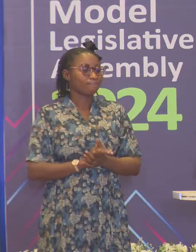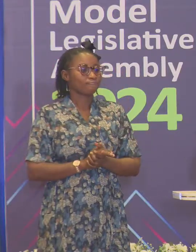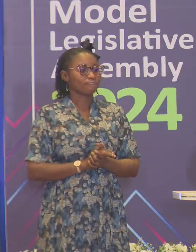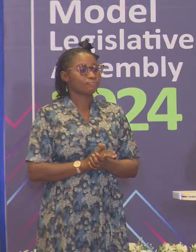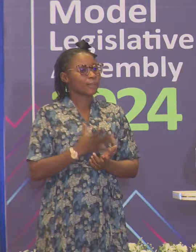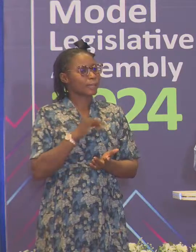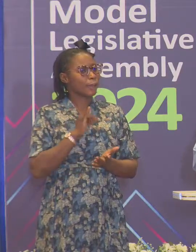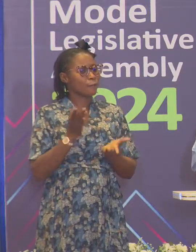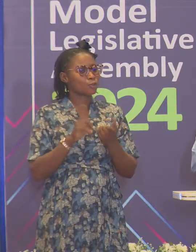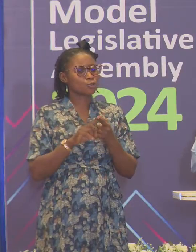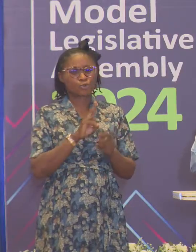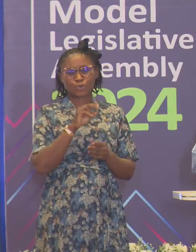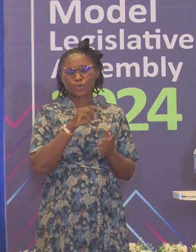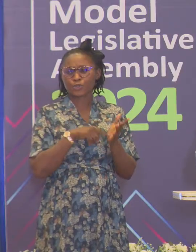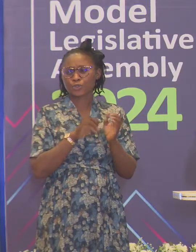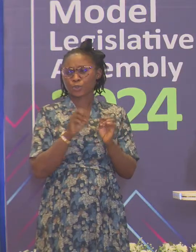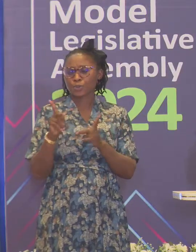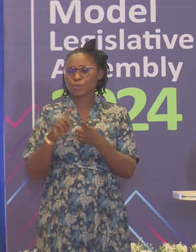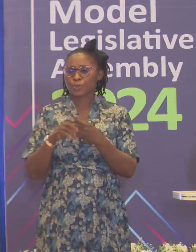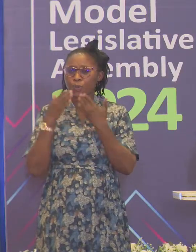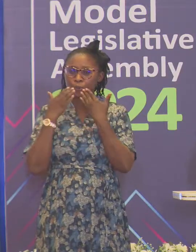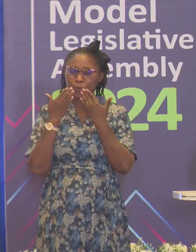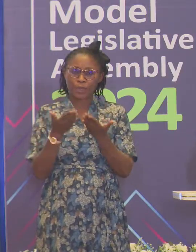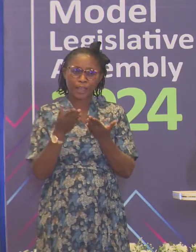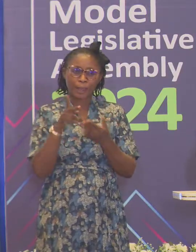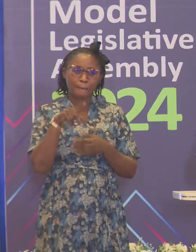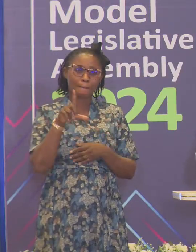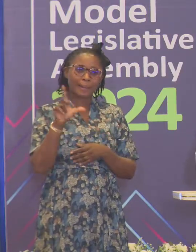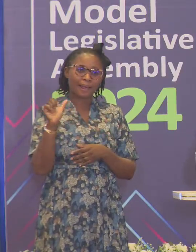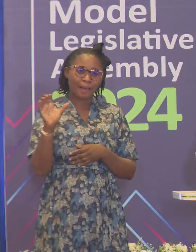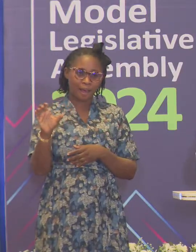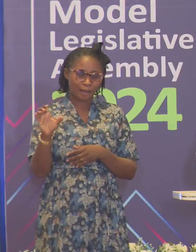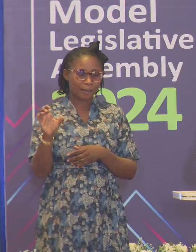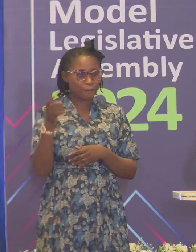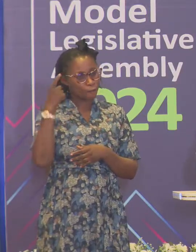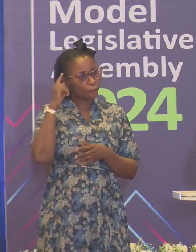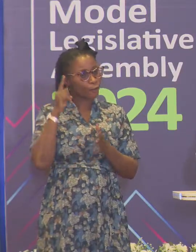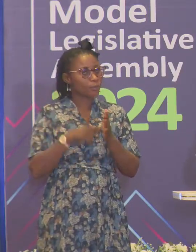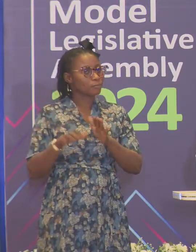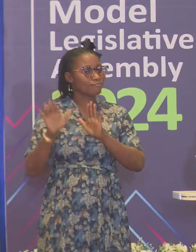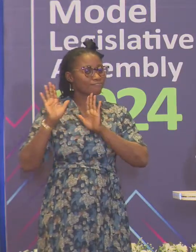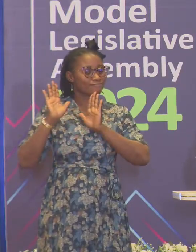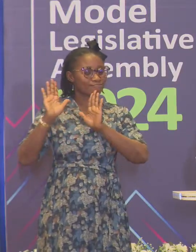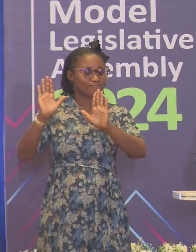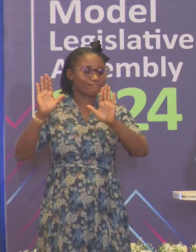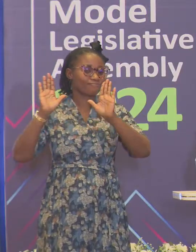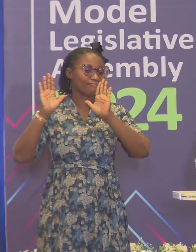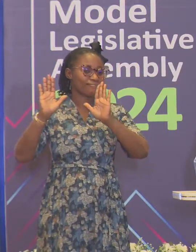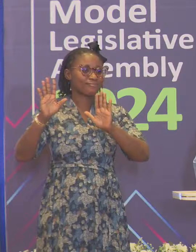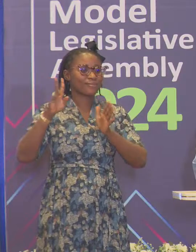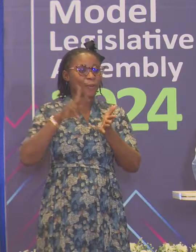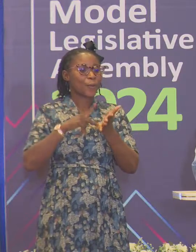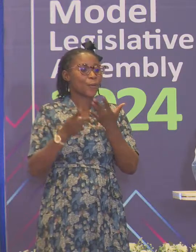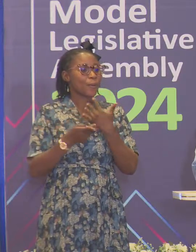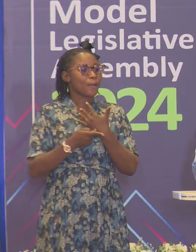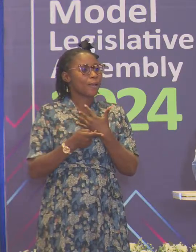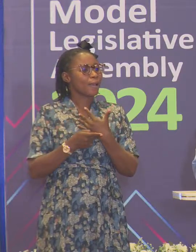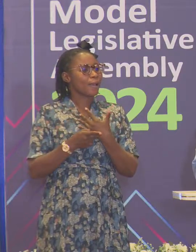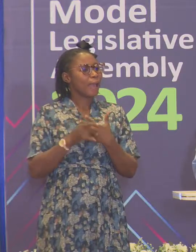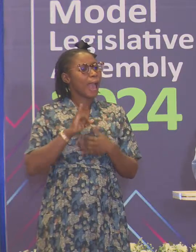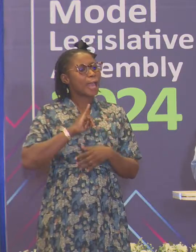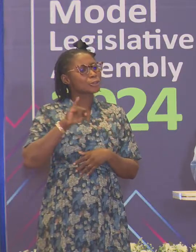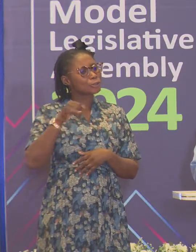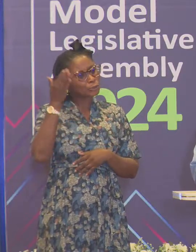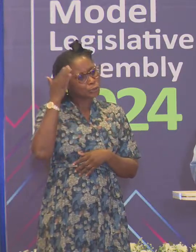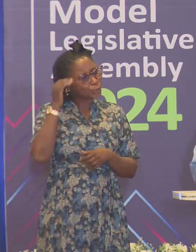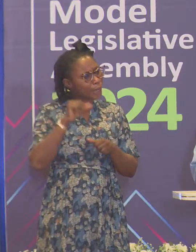want to use this opportunity to thank Plac for this wonderful initiative. Like I would say, I just got to know about